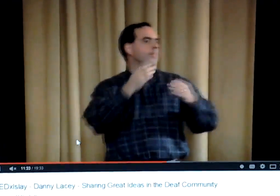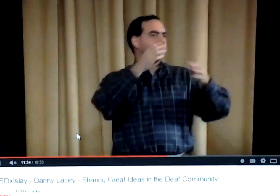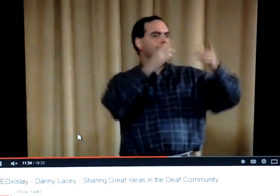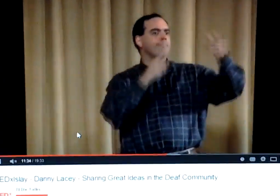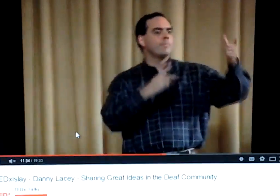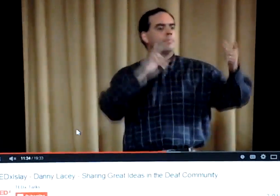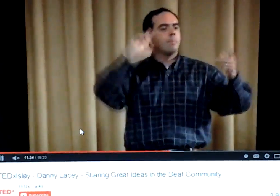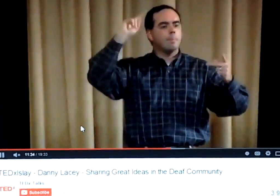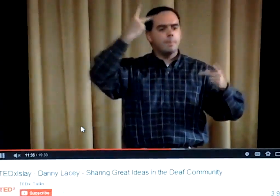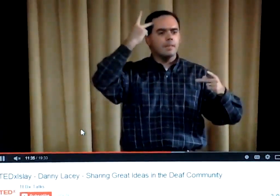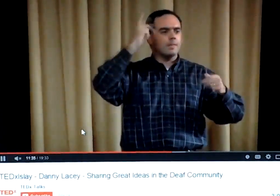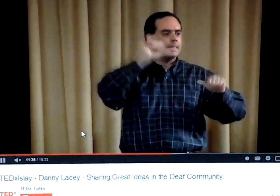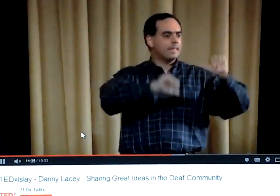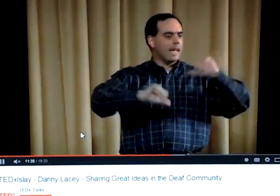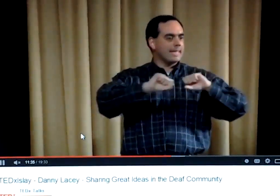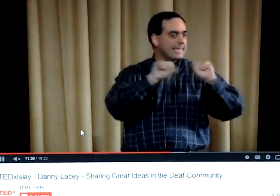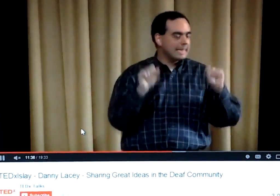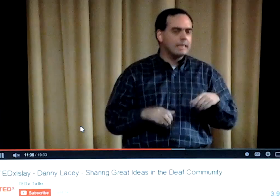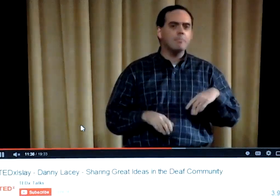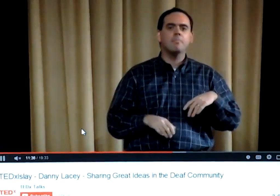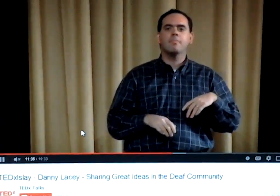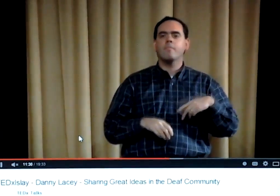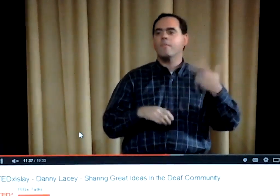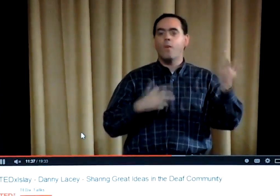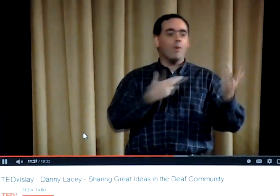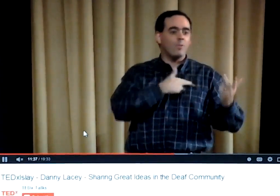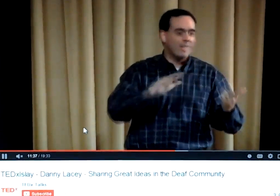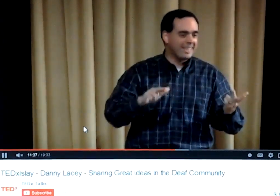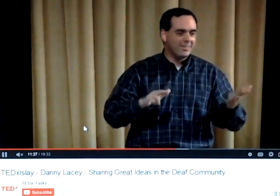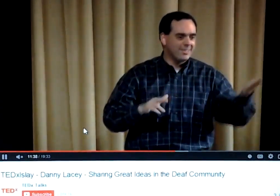So the third one is using more ASL.